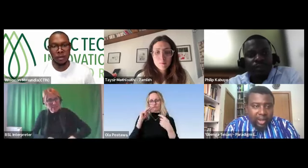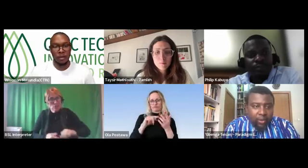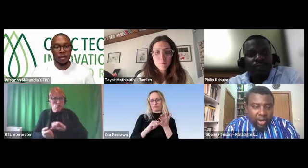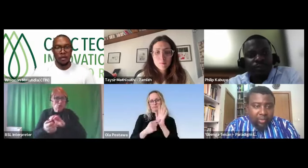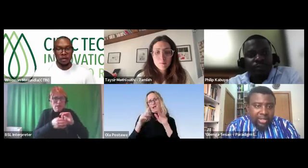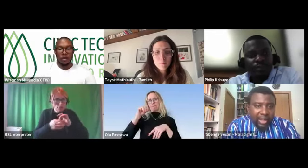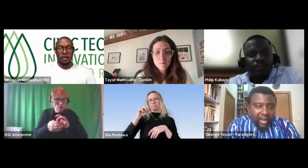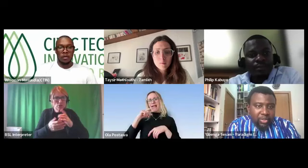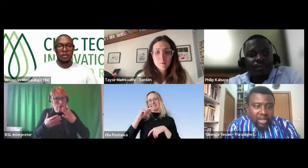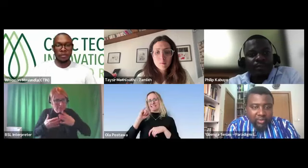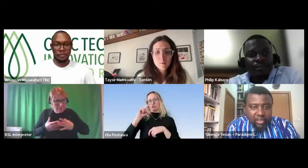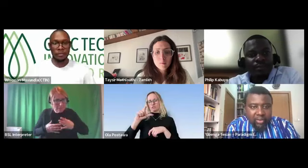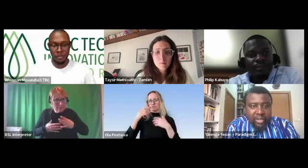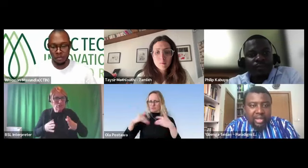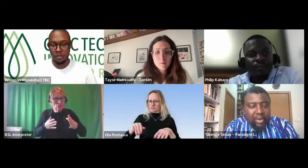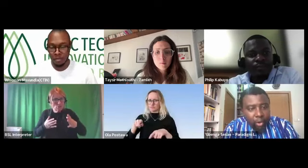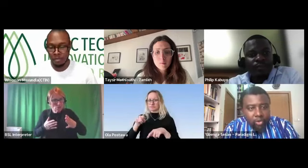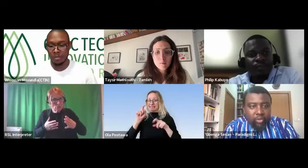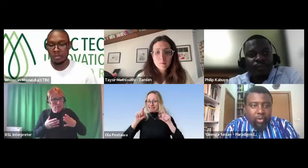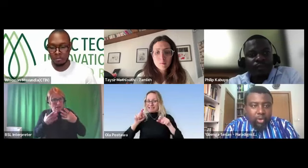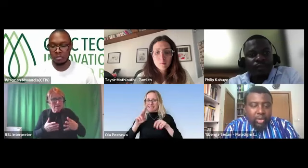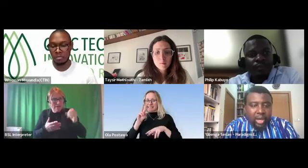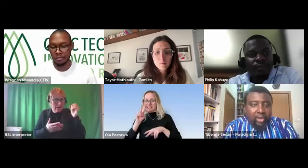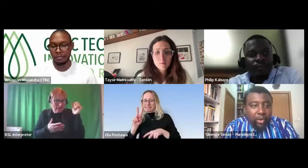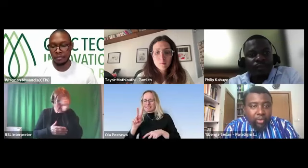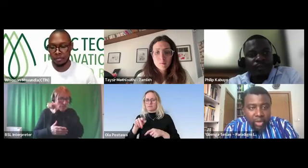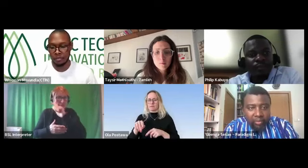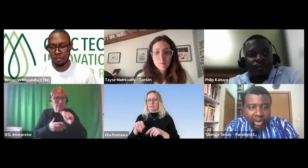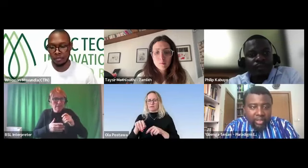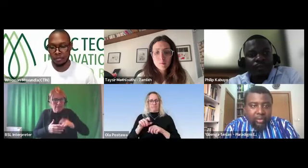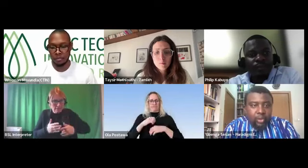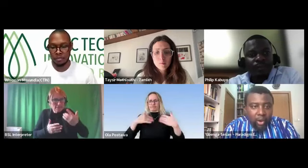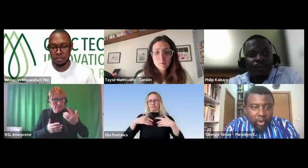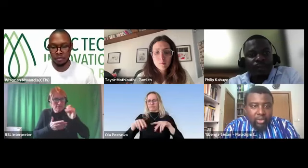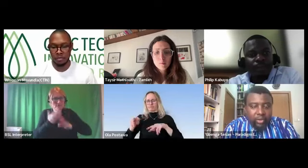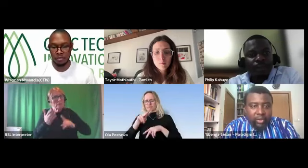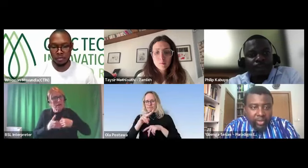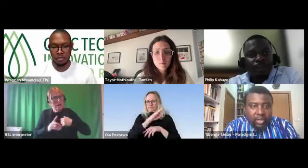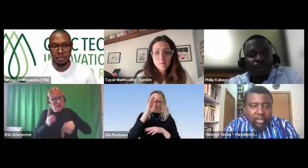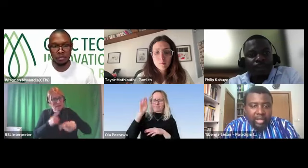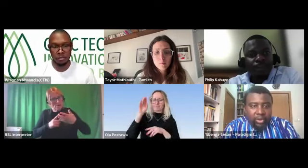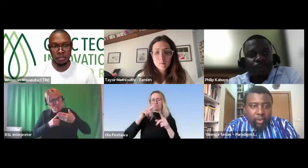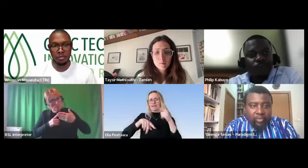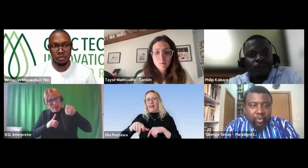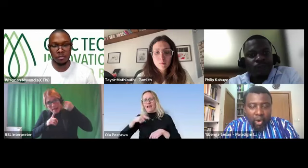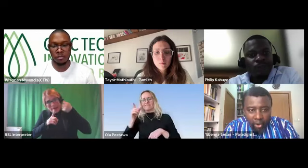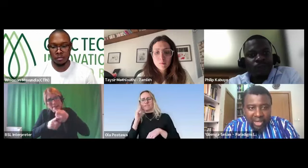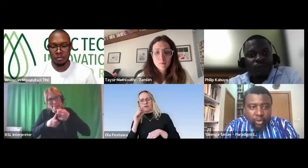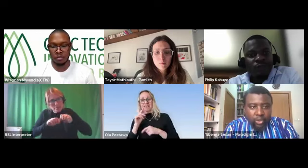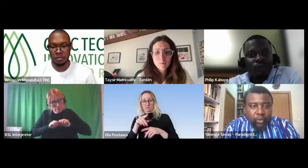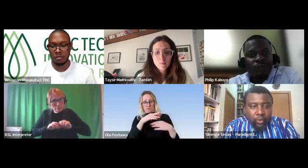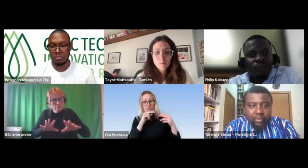collaborate together, we need to merge our expertise and lived experience, and also for us to have a lot more impact on some of the things that